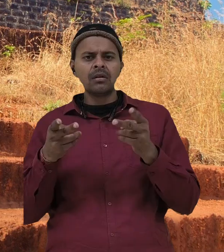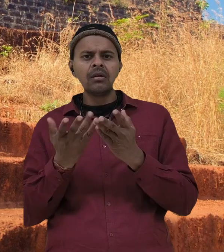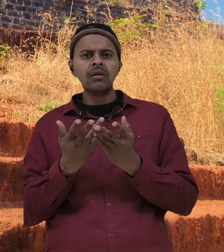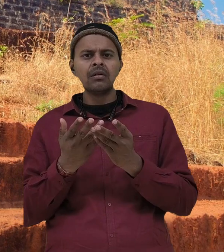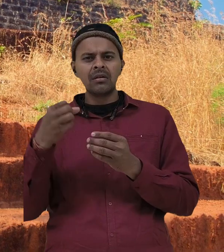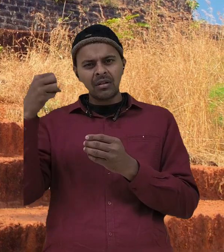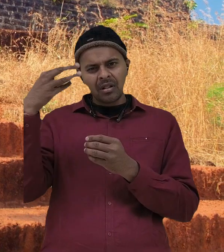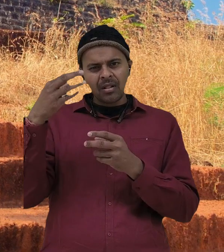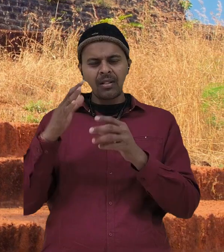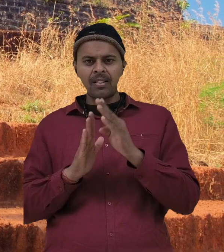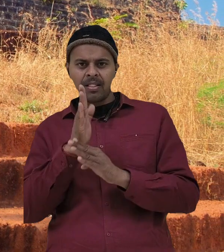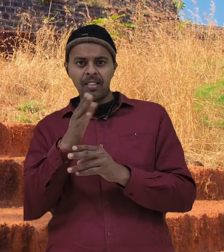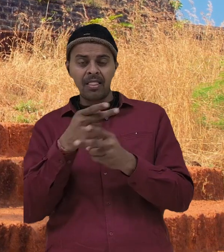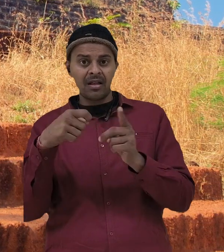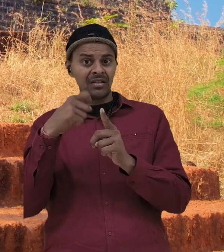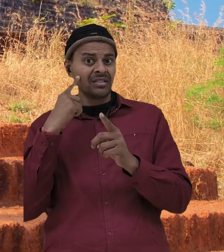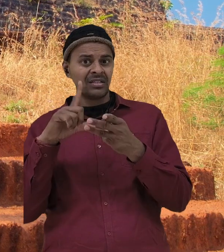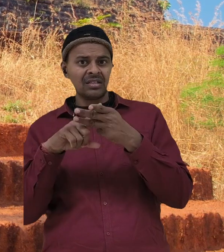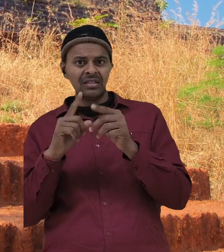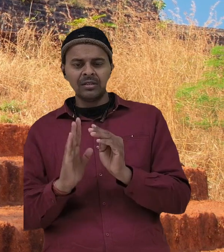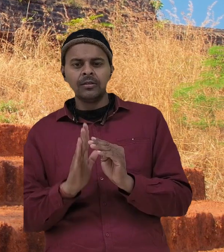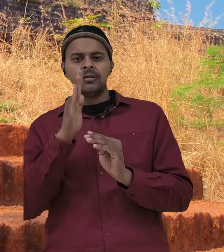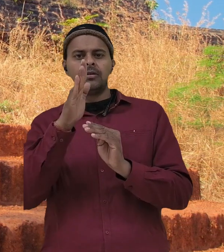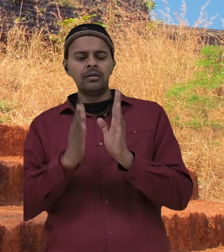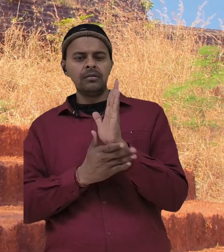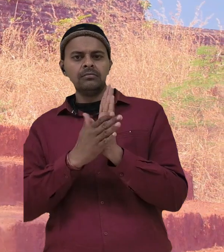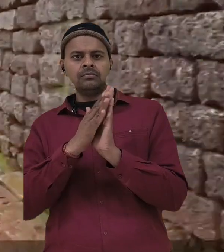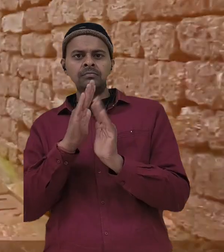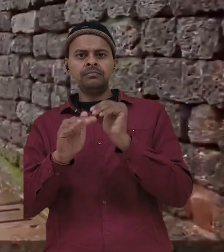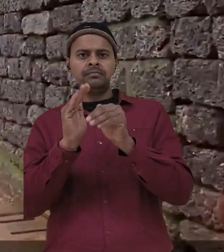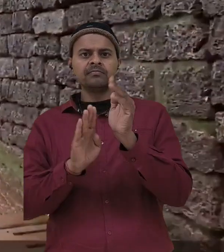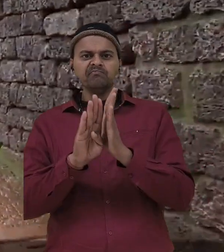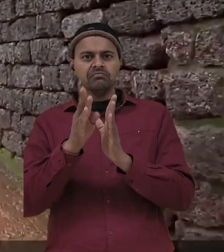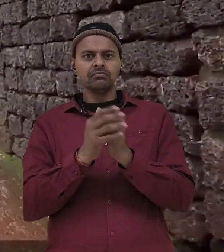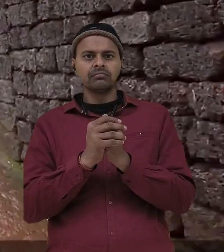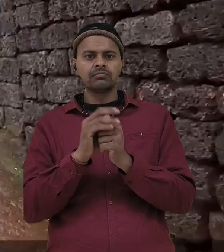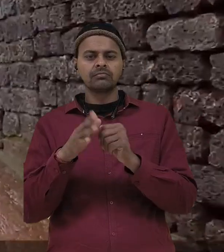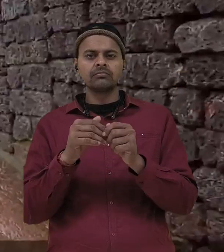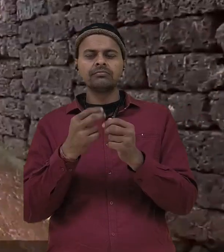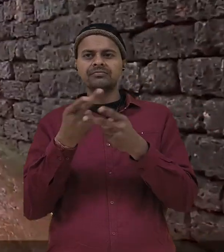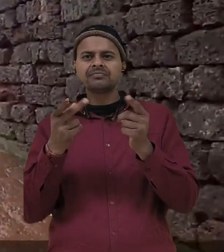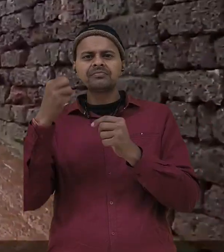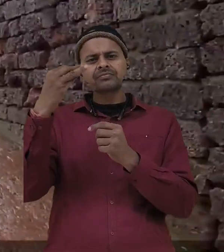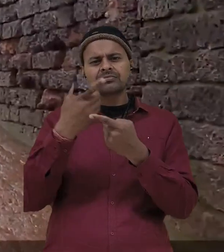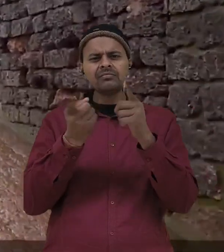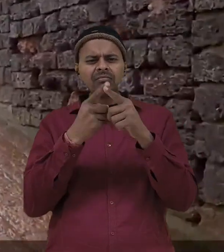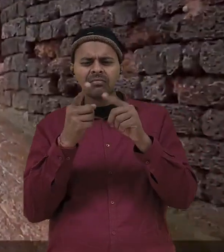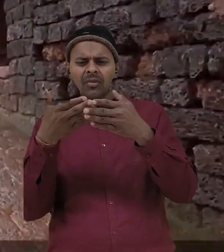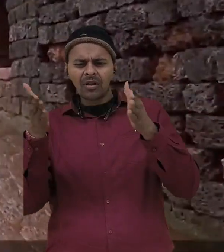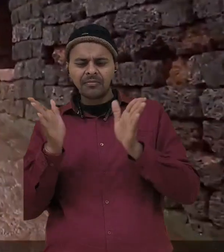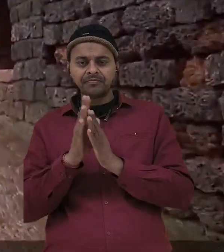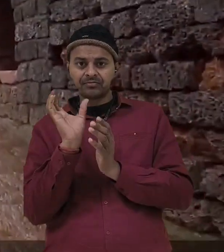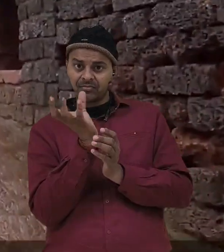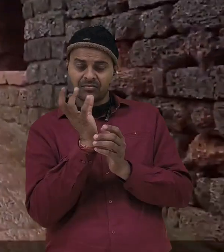flat square area is constructed. This open area connects the entry to the lighthouse and the paraffin wall.